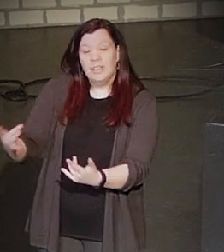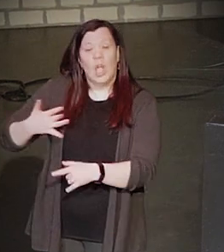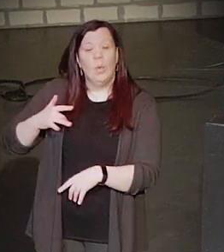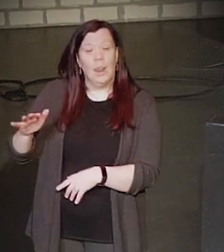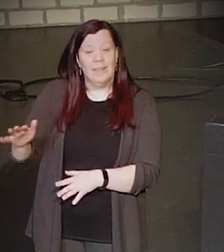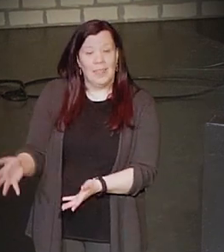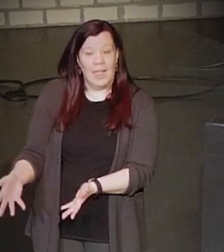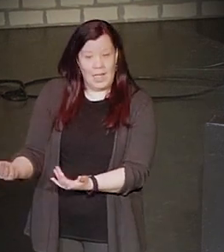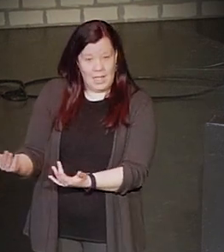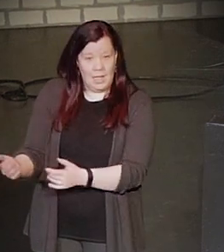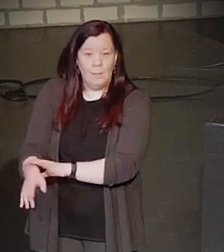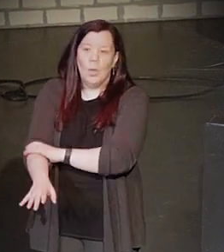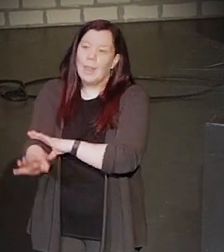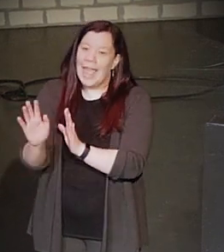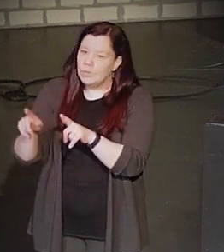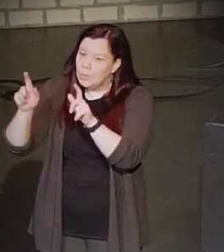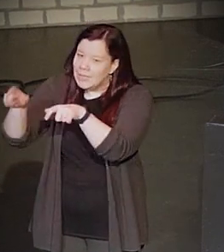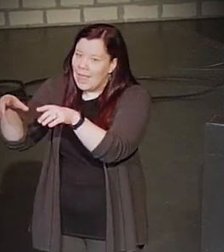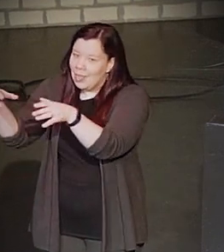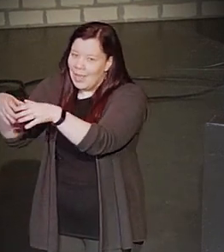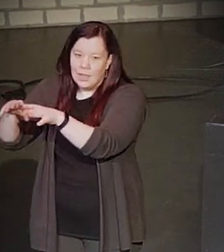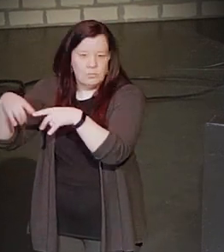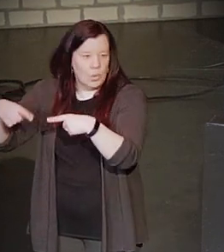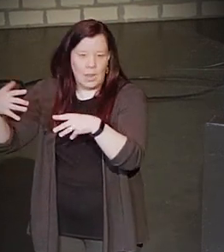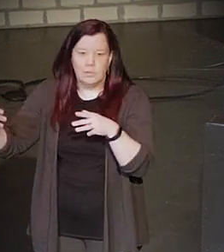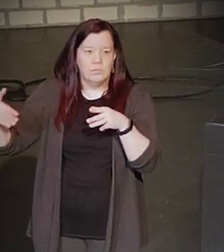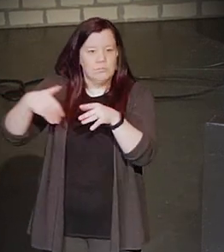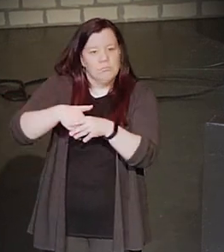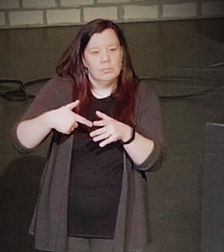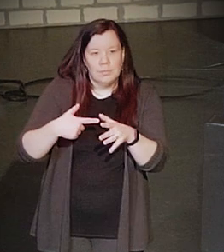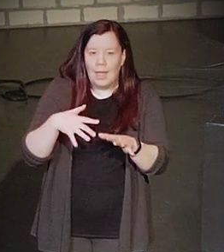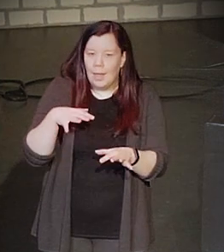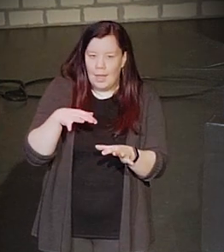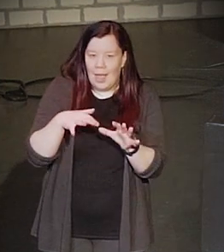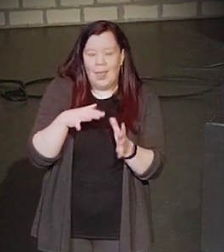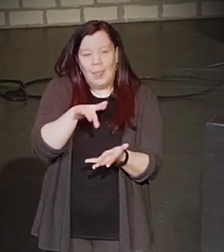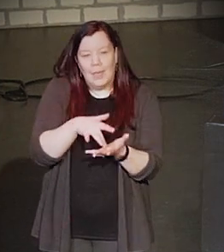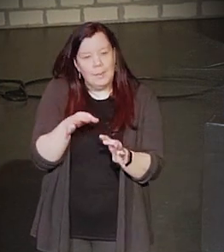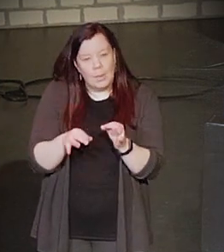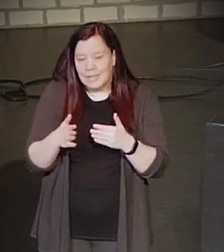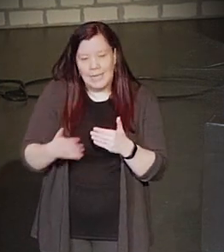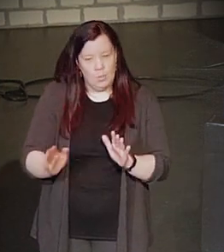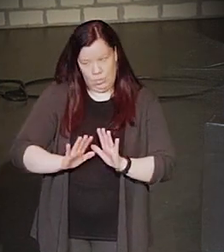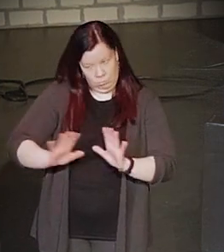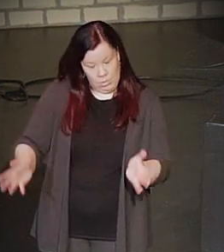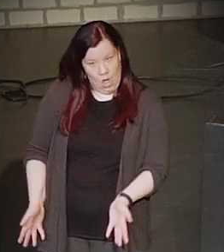they can't leave there. They can't be involved in Athenian politics anymore. They're over there.